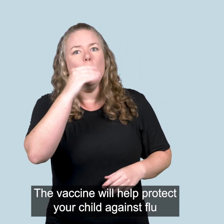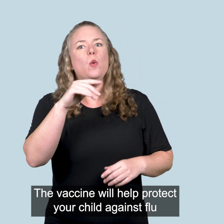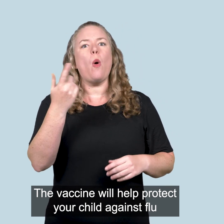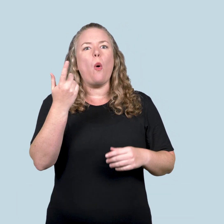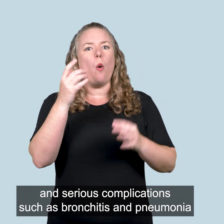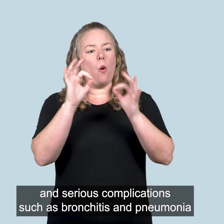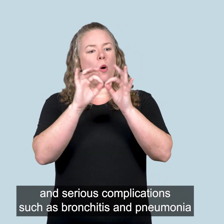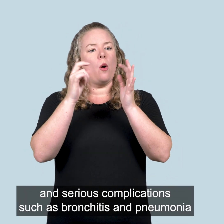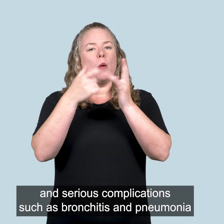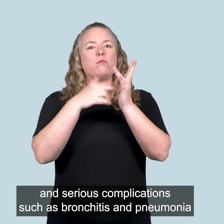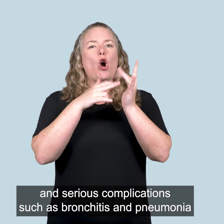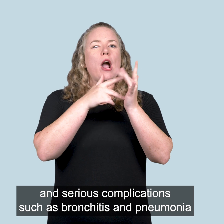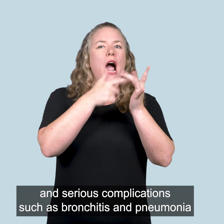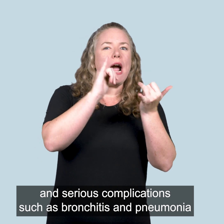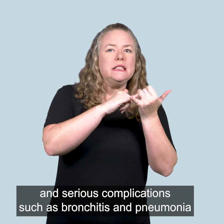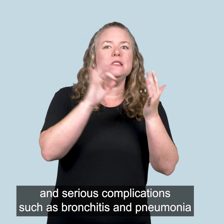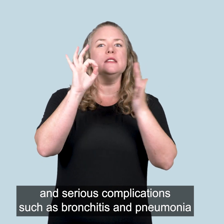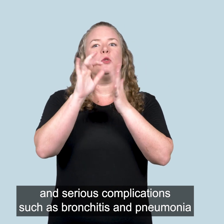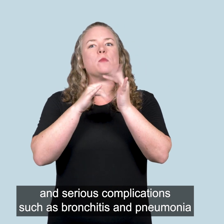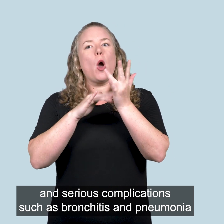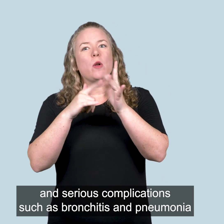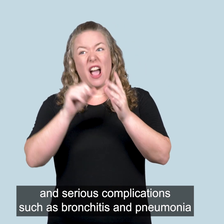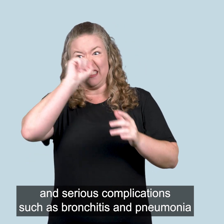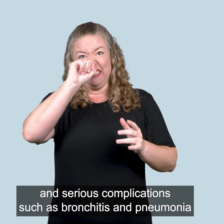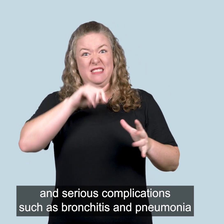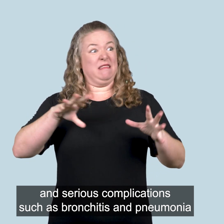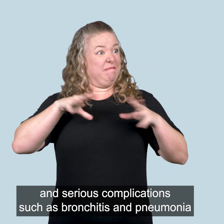and serious complications such as bronchitis and pneumonia.